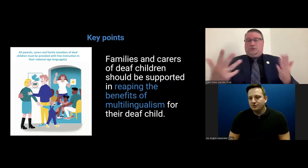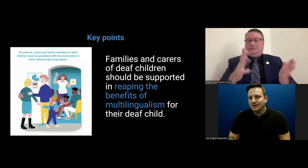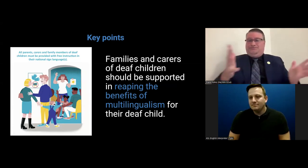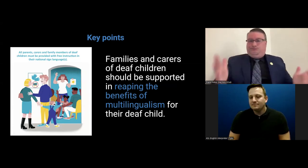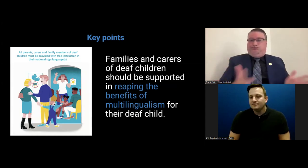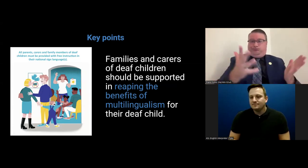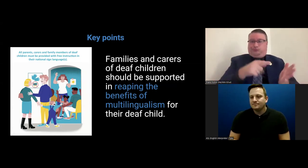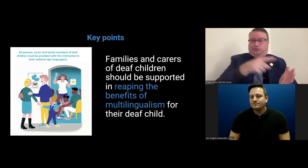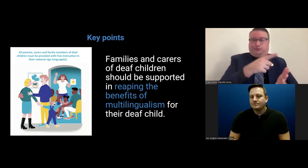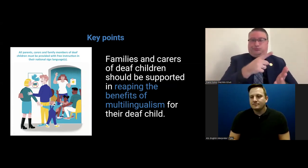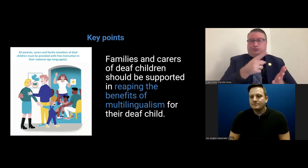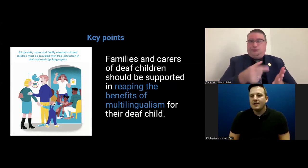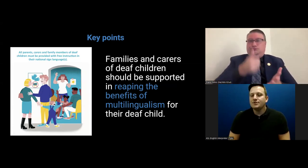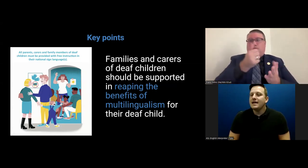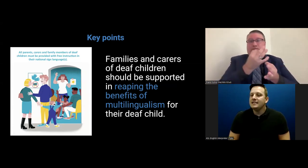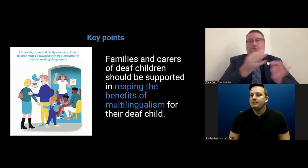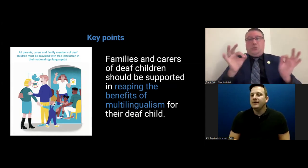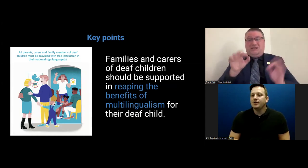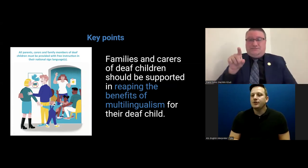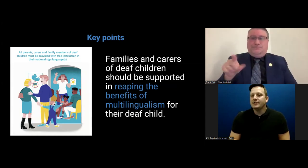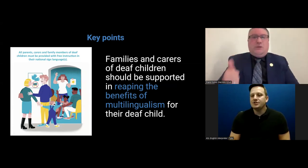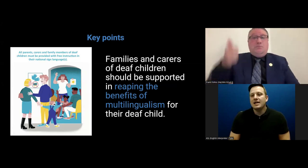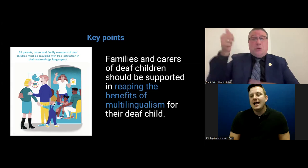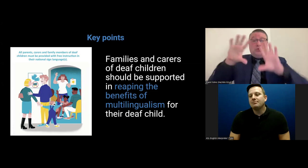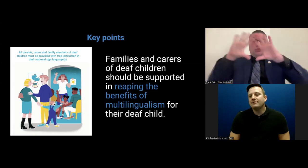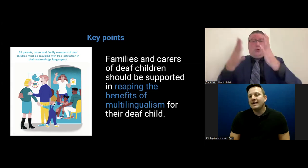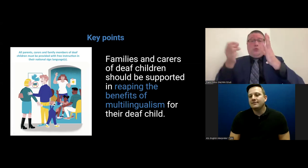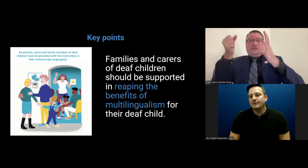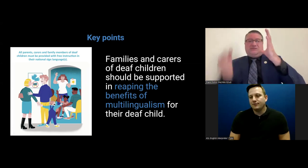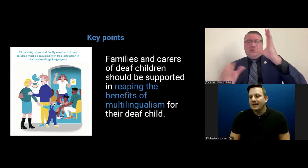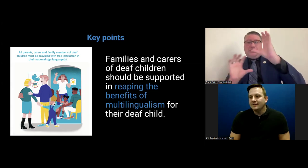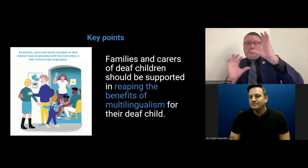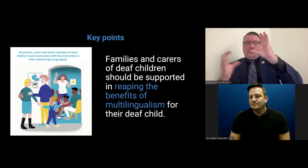children. So that needs to be encouraged and provided for free.